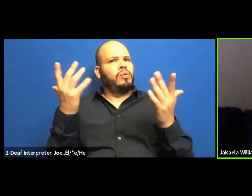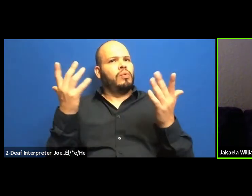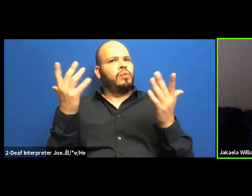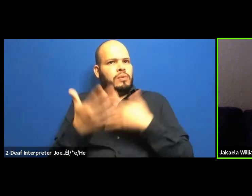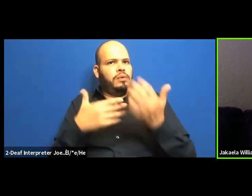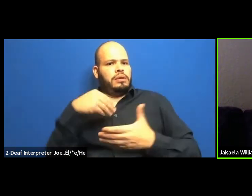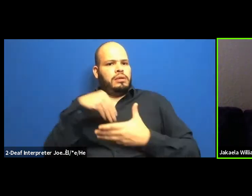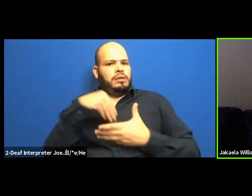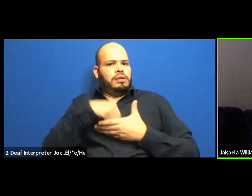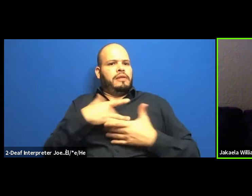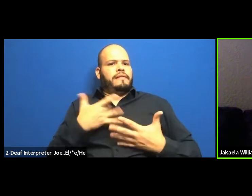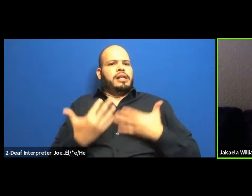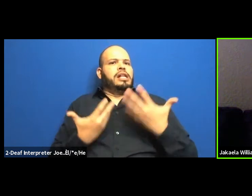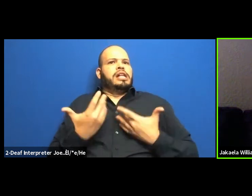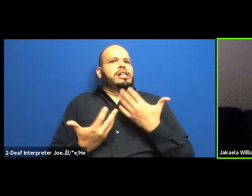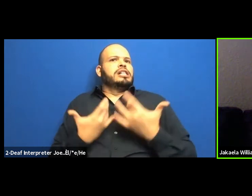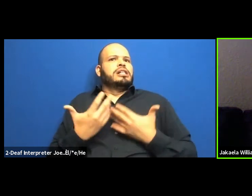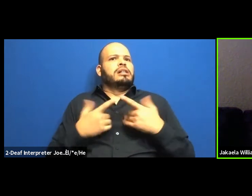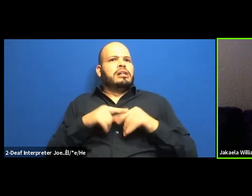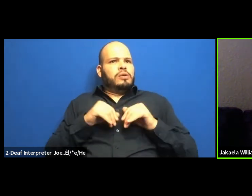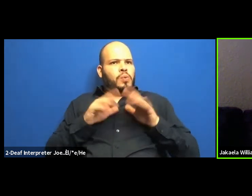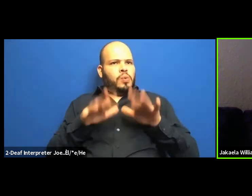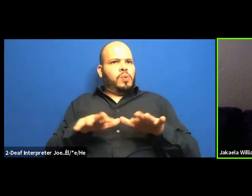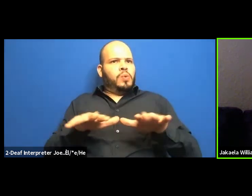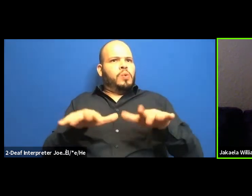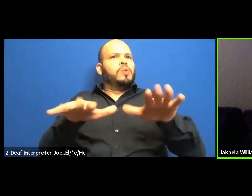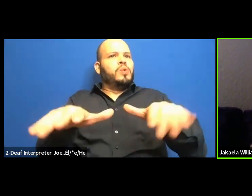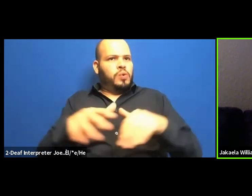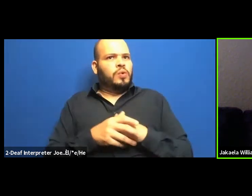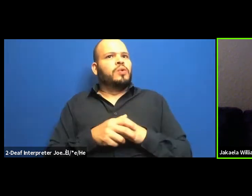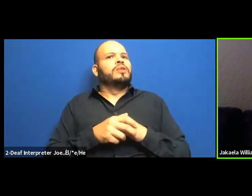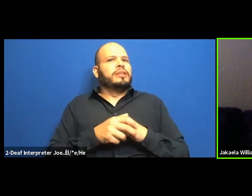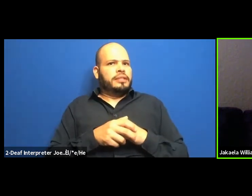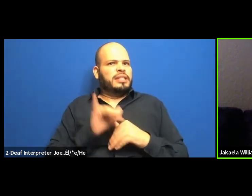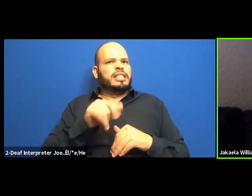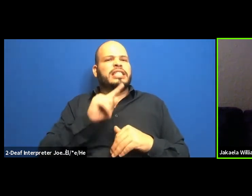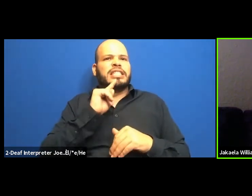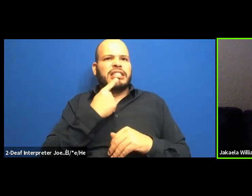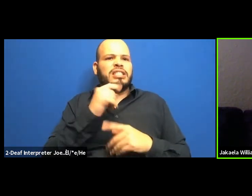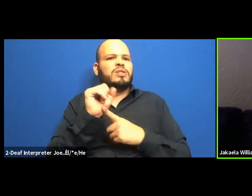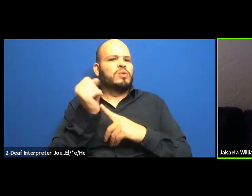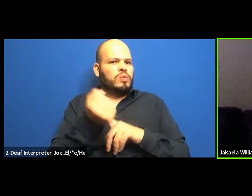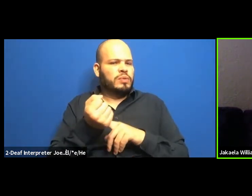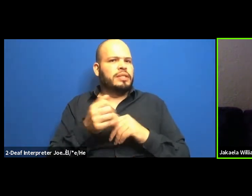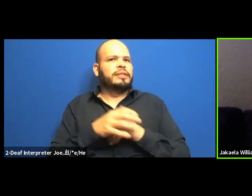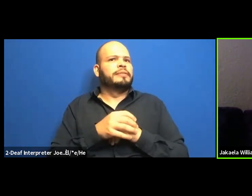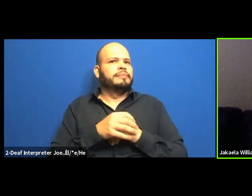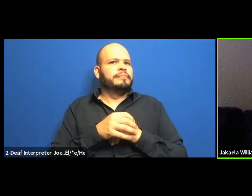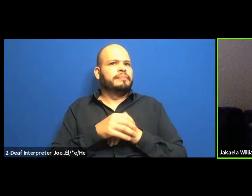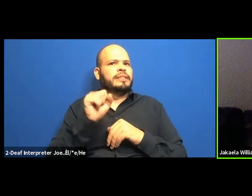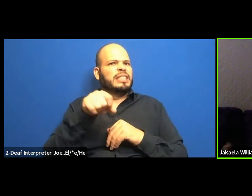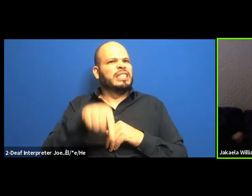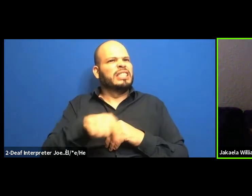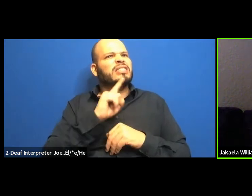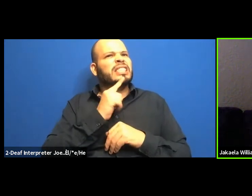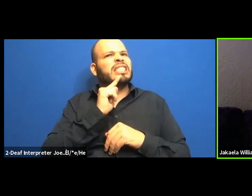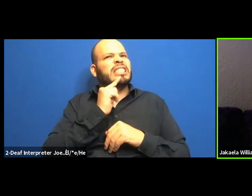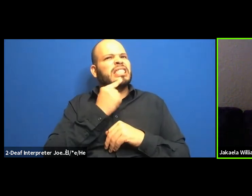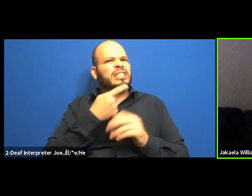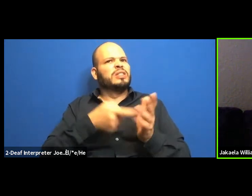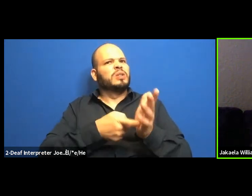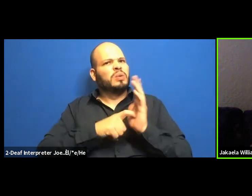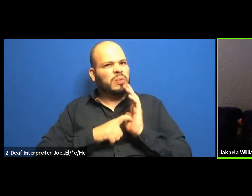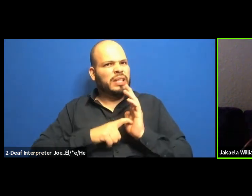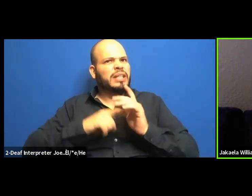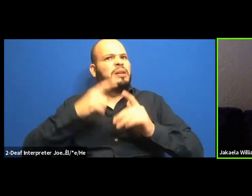mentioning, it's life-changing work and it's something that is going to be beneficial for all of us moving forward. Self-care